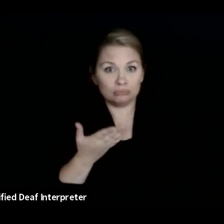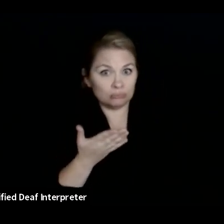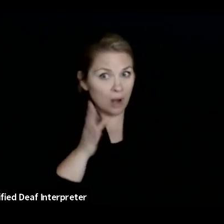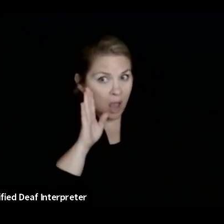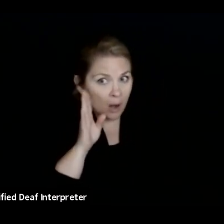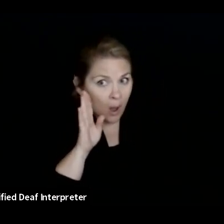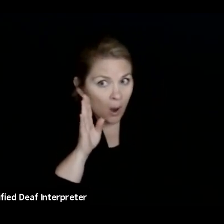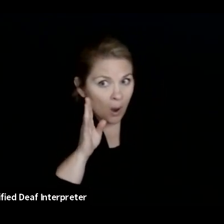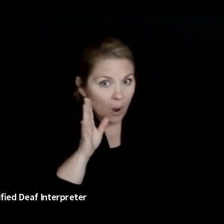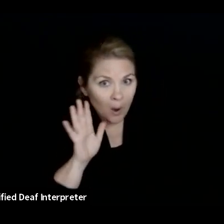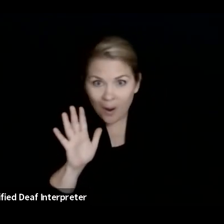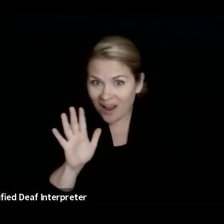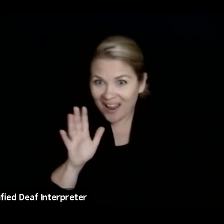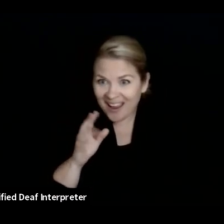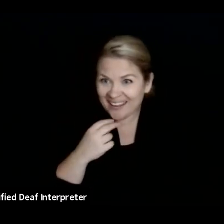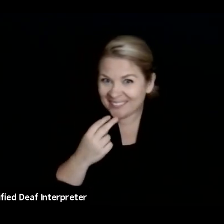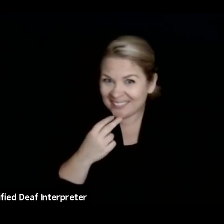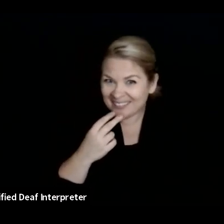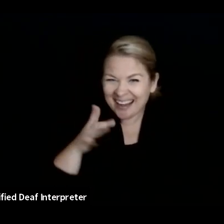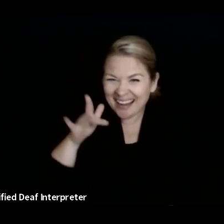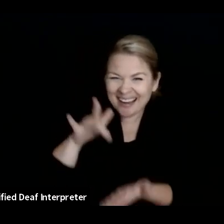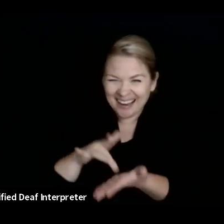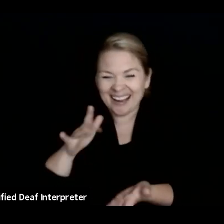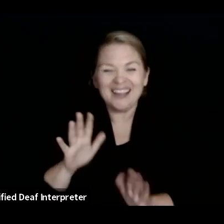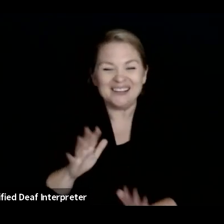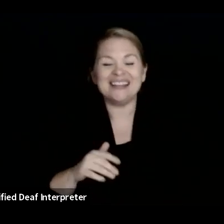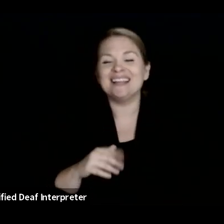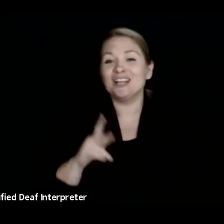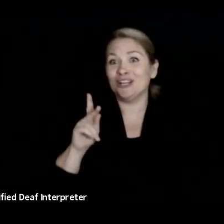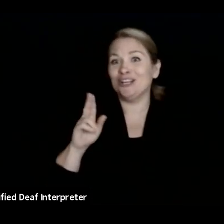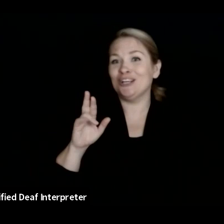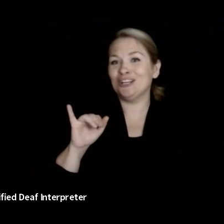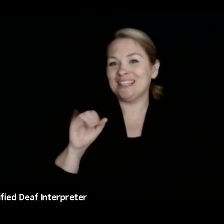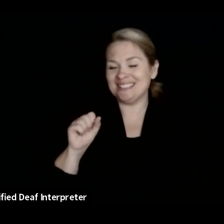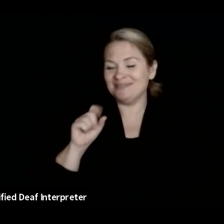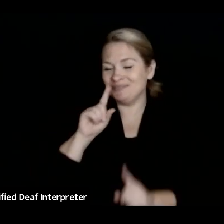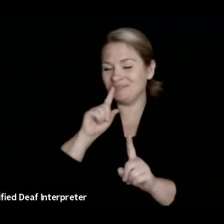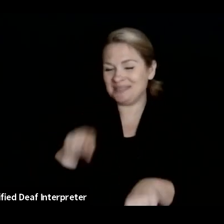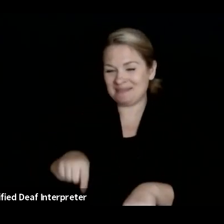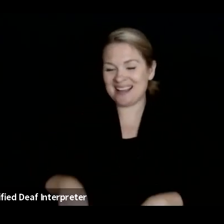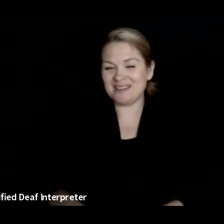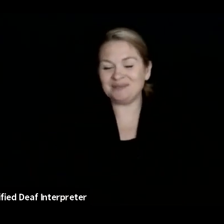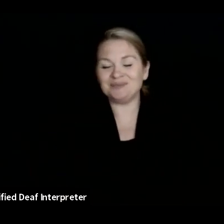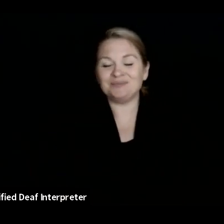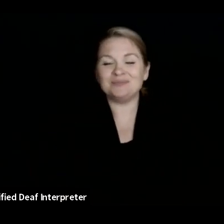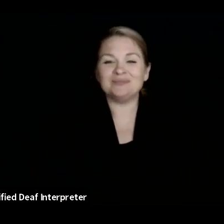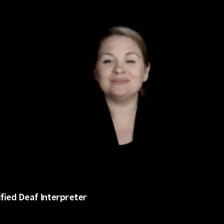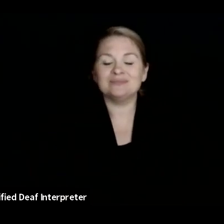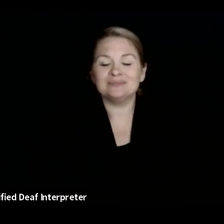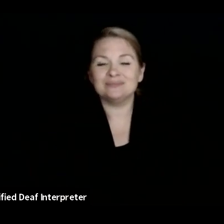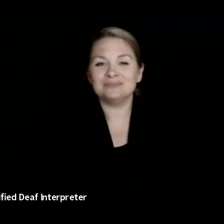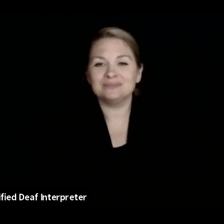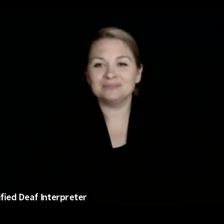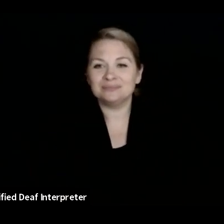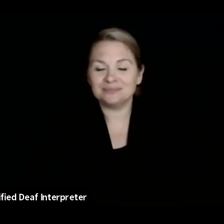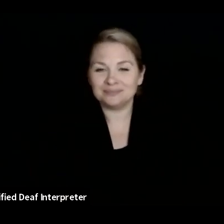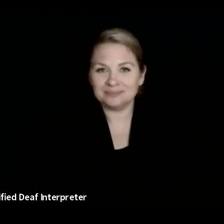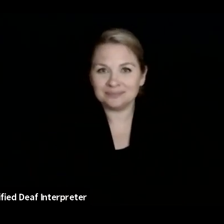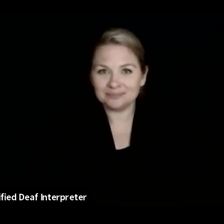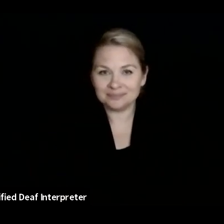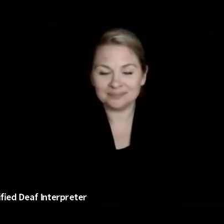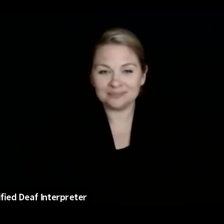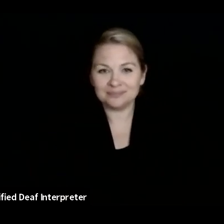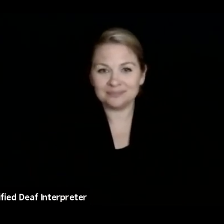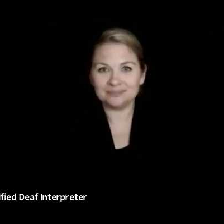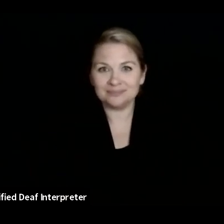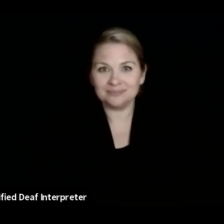Sorry, I put myself on mute when you were. No, that's okay. I put myself on mute when you were asking. So just number of locations, yeah, no